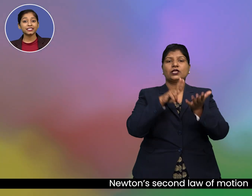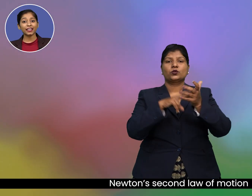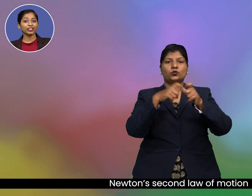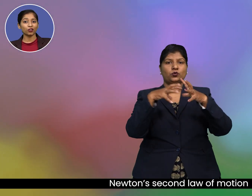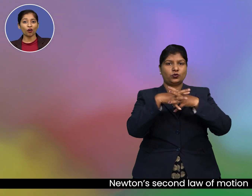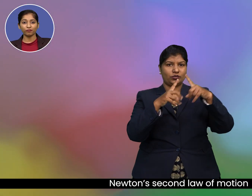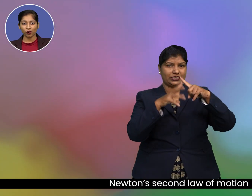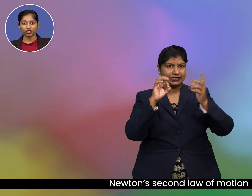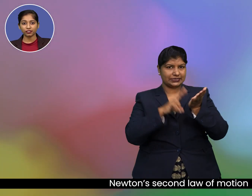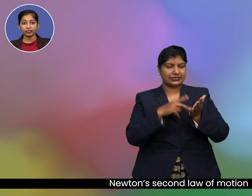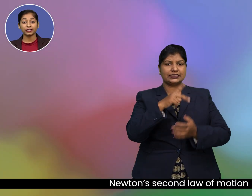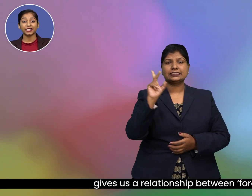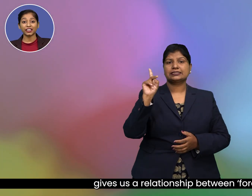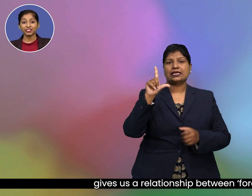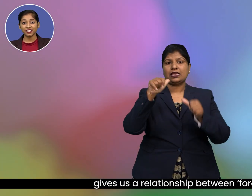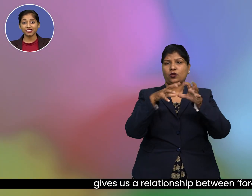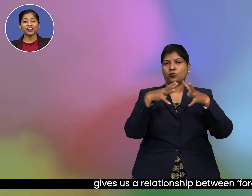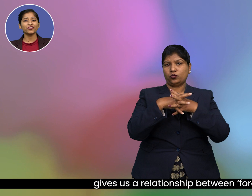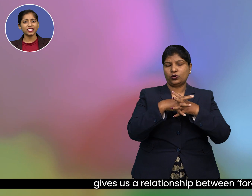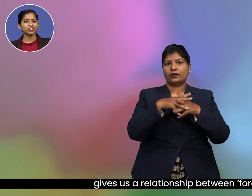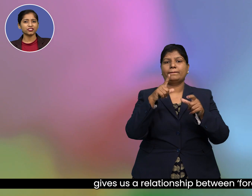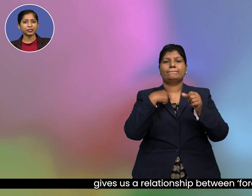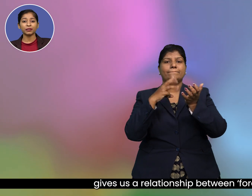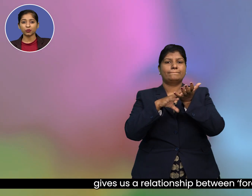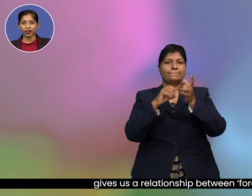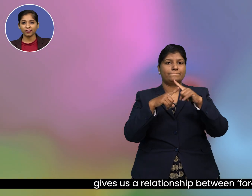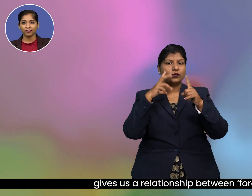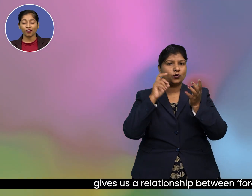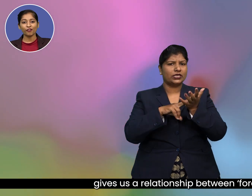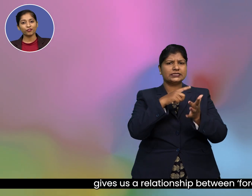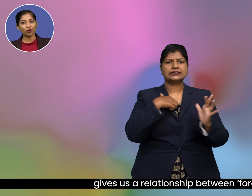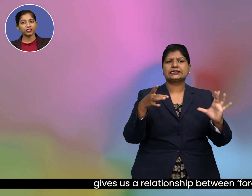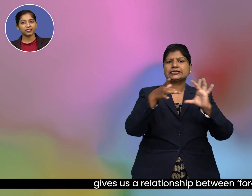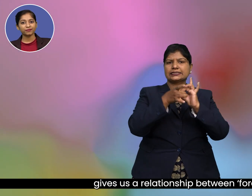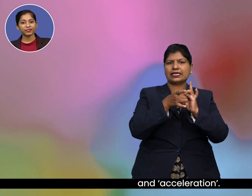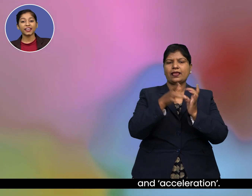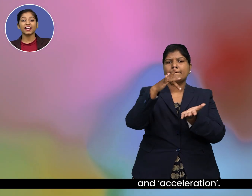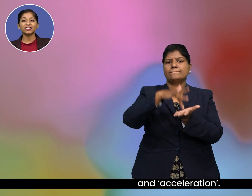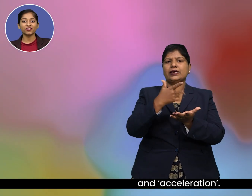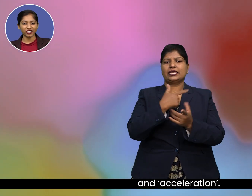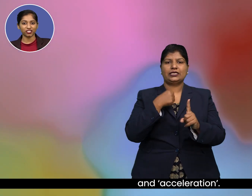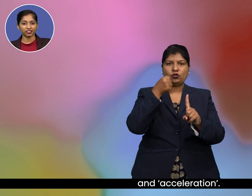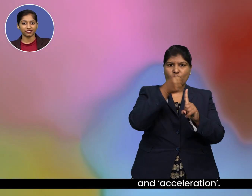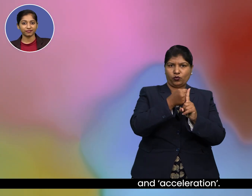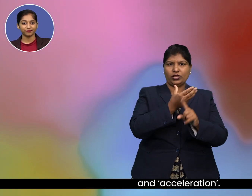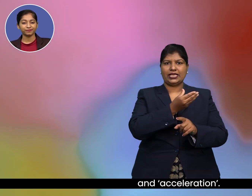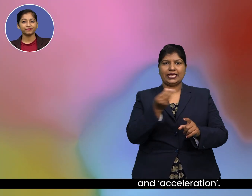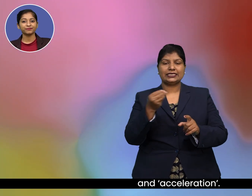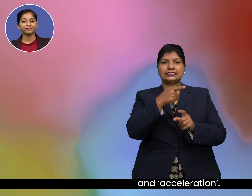Newton's second law of motion gives us a relationship between force and